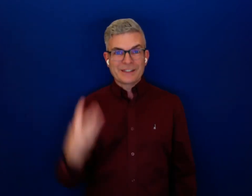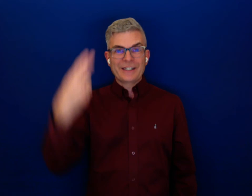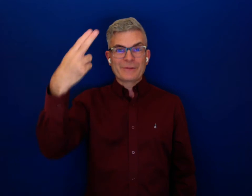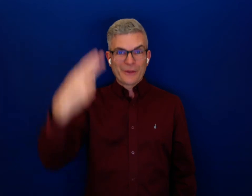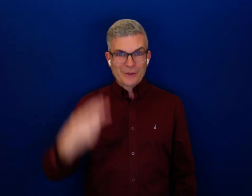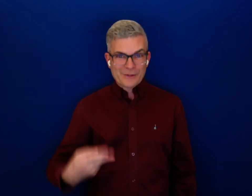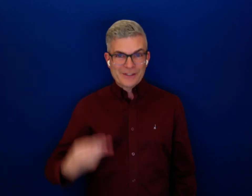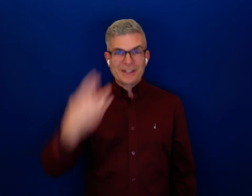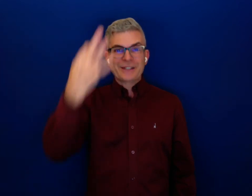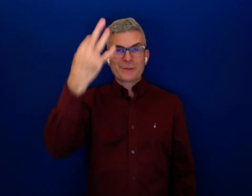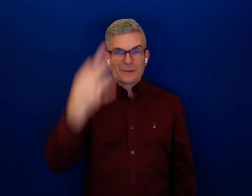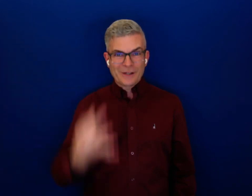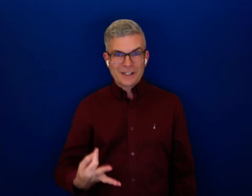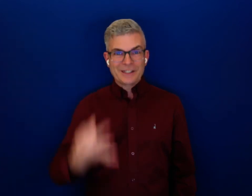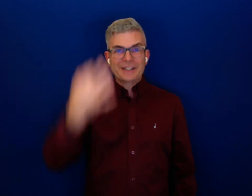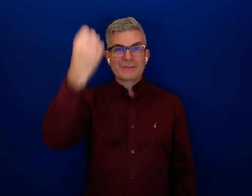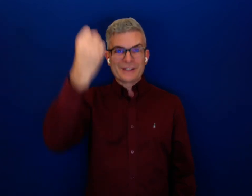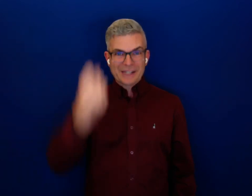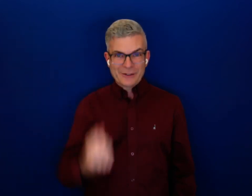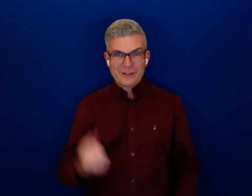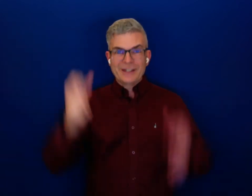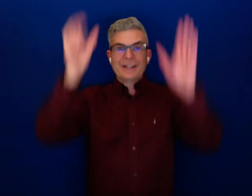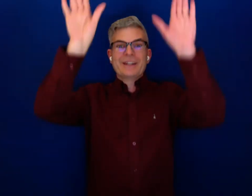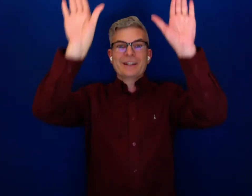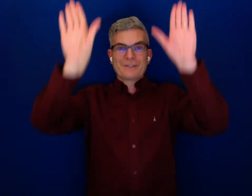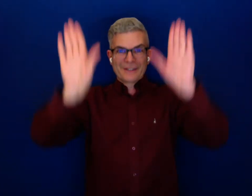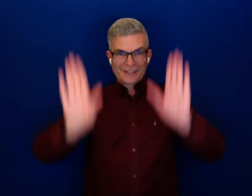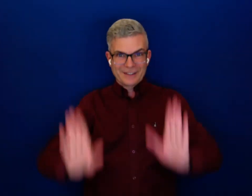every Thursday, every Friday, every Saturday, every Sunday.